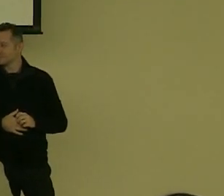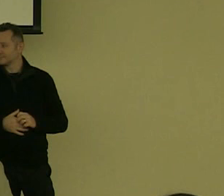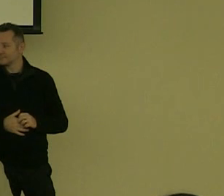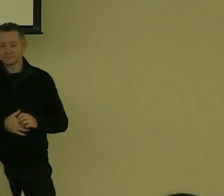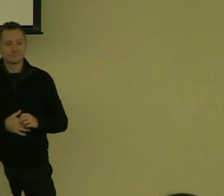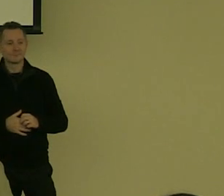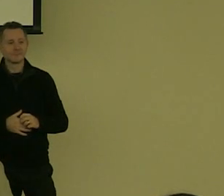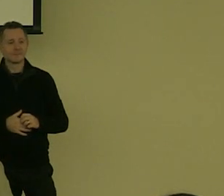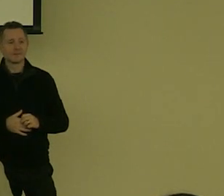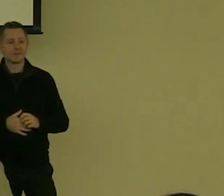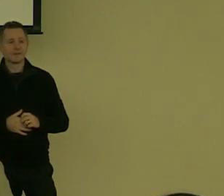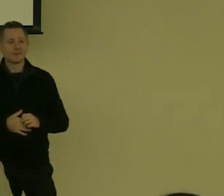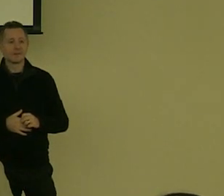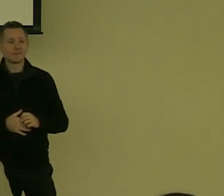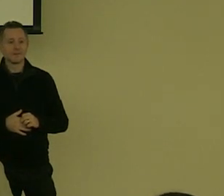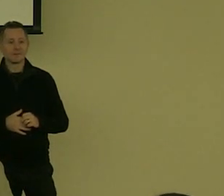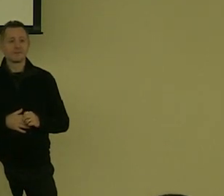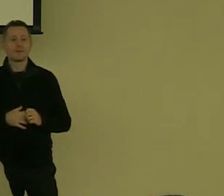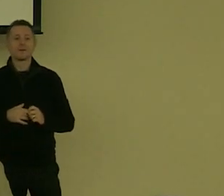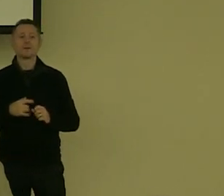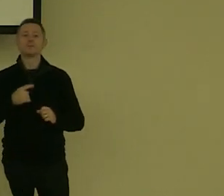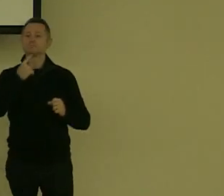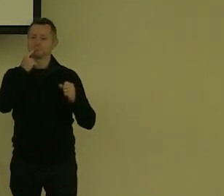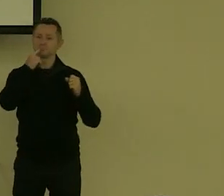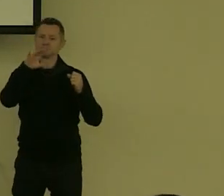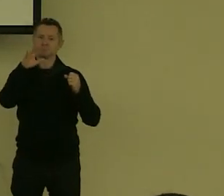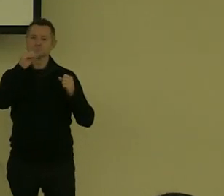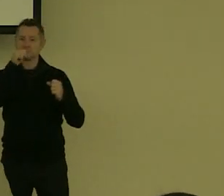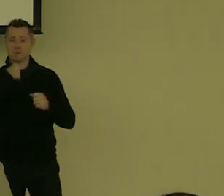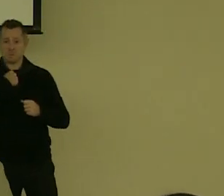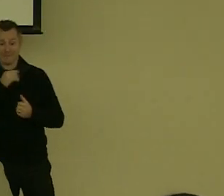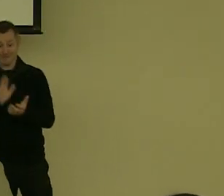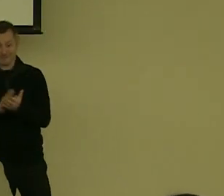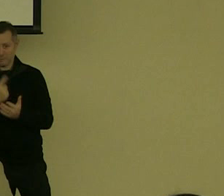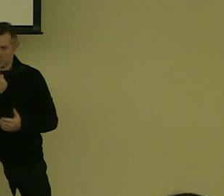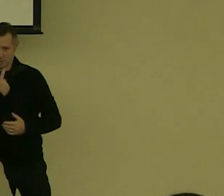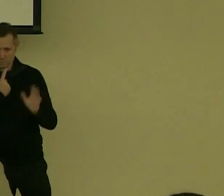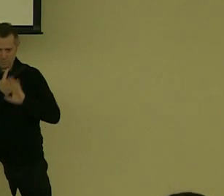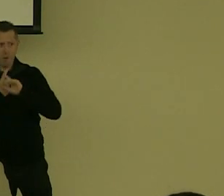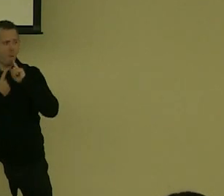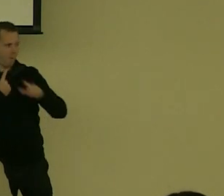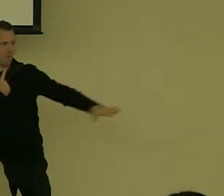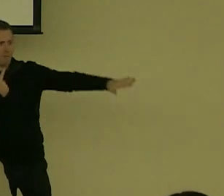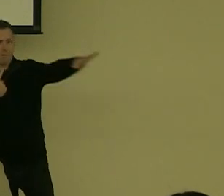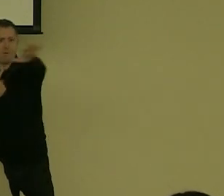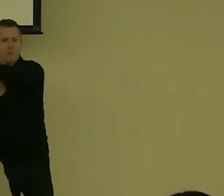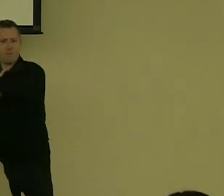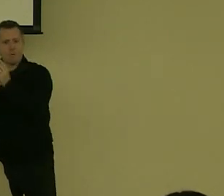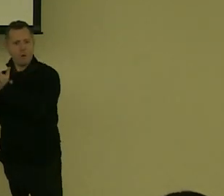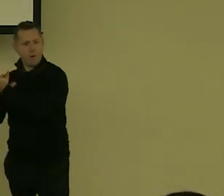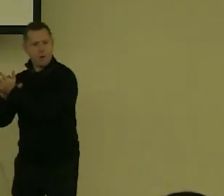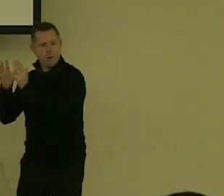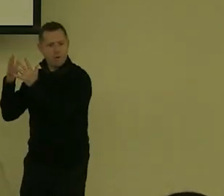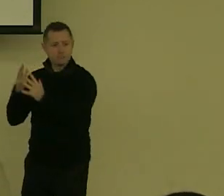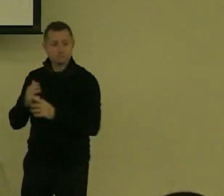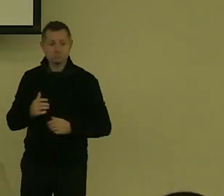It's a large collective, yes. In the time, and we only have a minute or two left, but Anastasia, is there anything you want to say either about